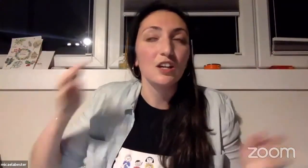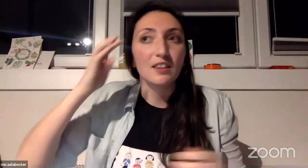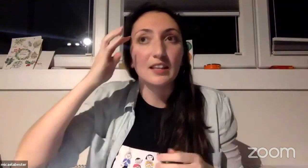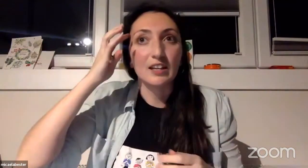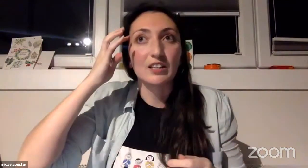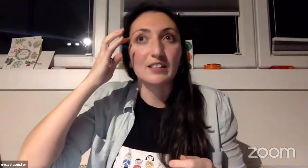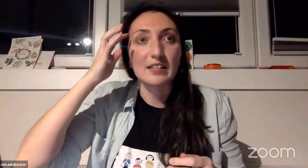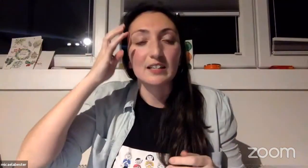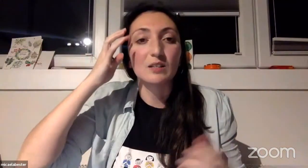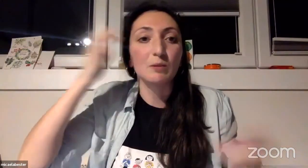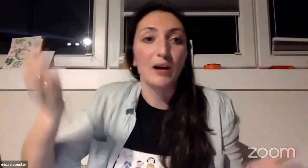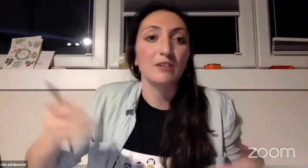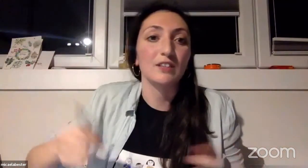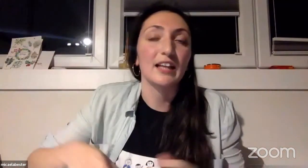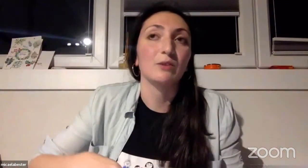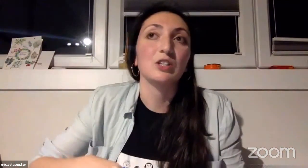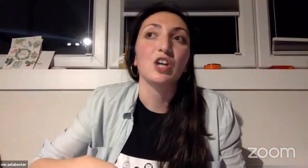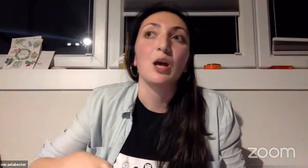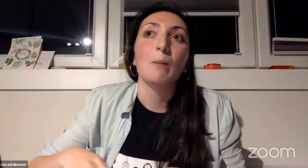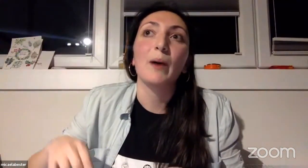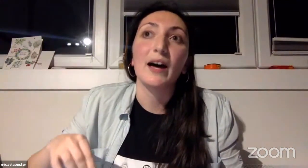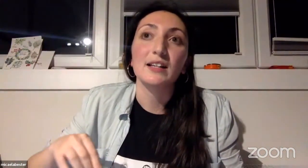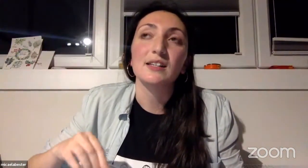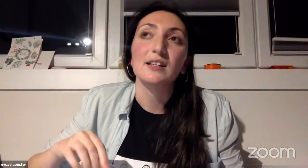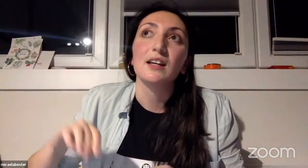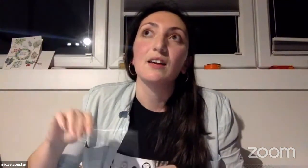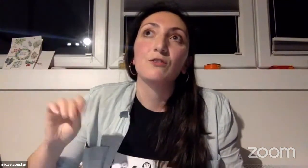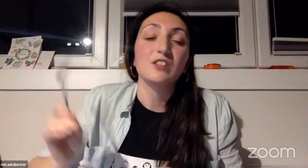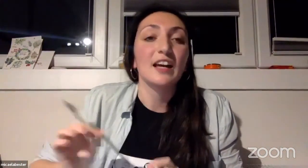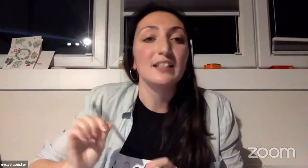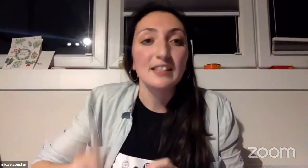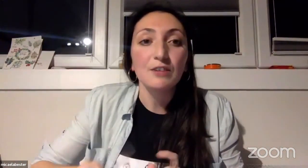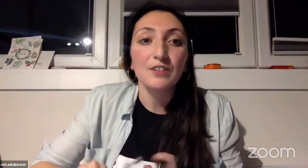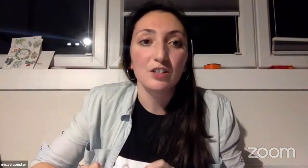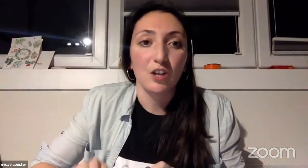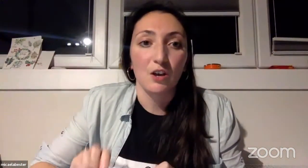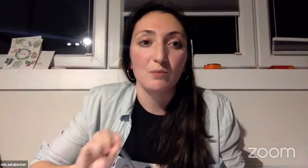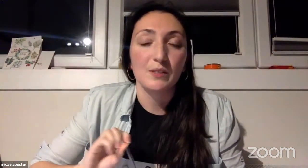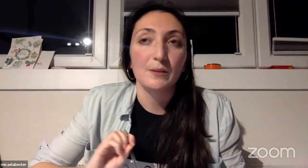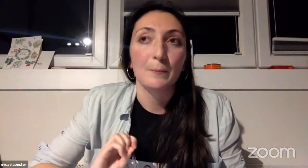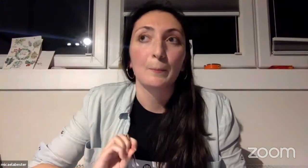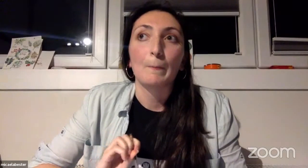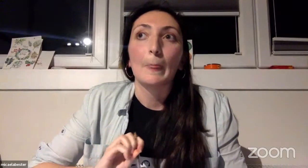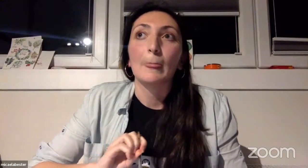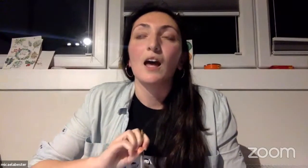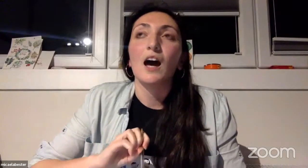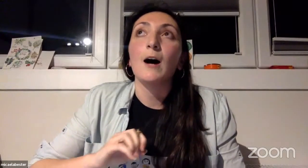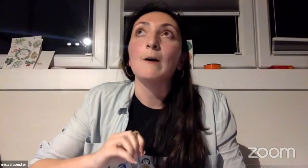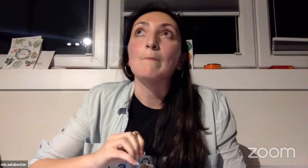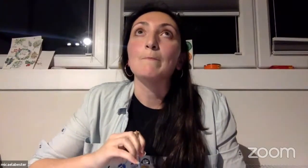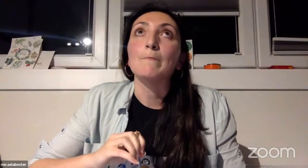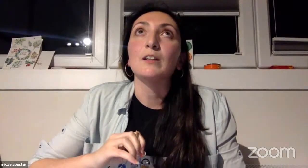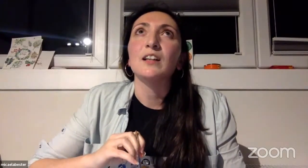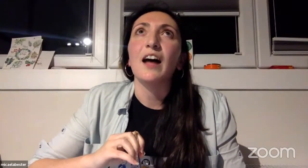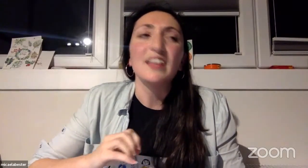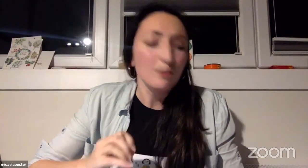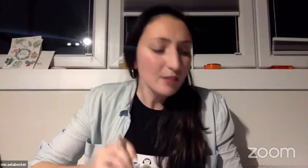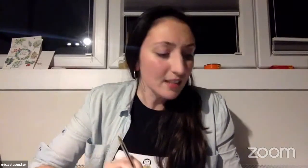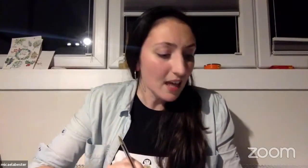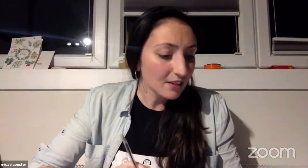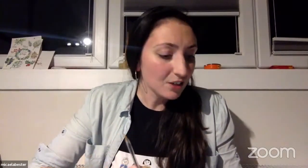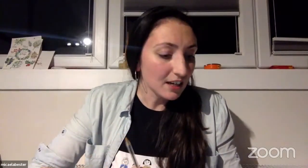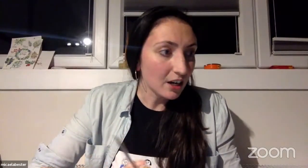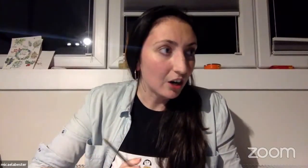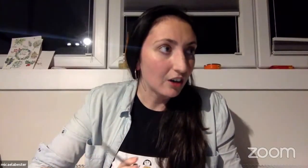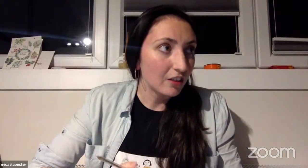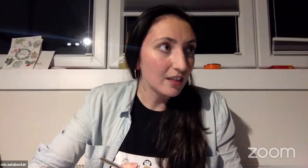usage, then they're considered to be part of the language. But for scientific terms, I think it